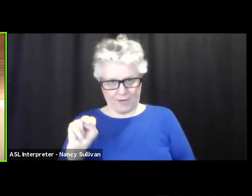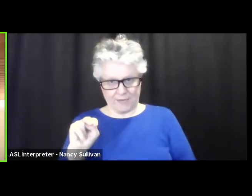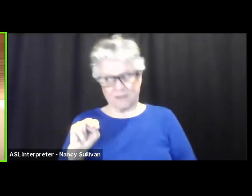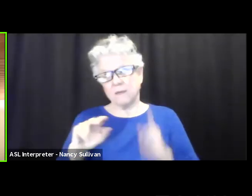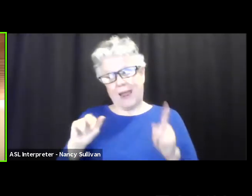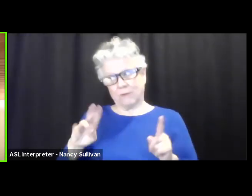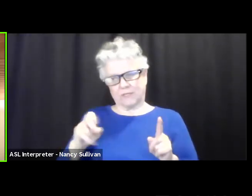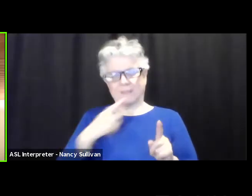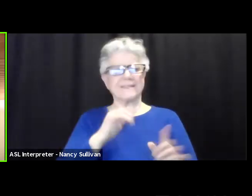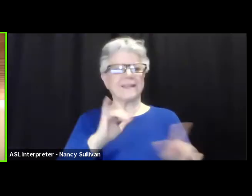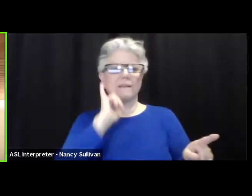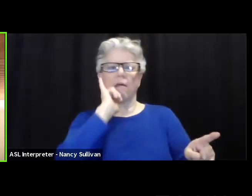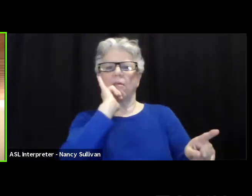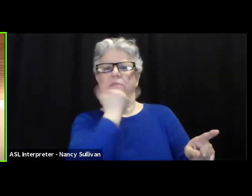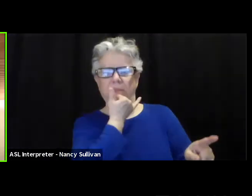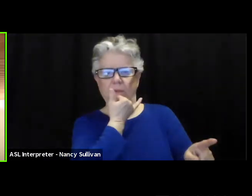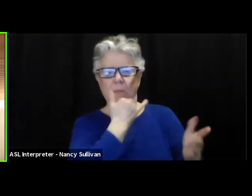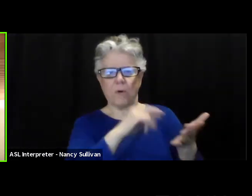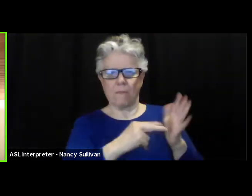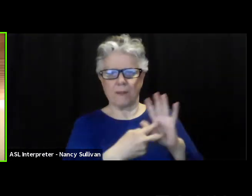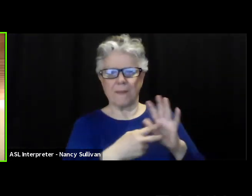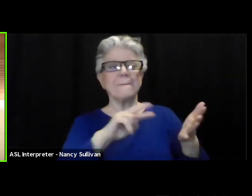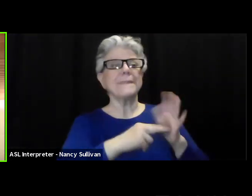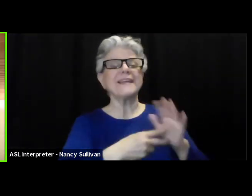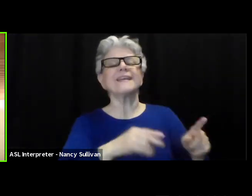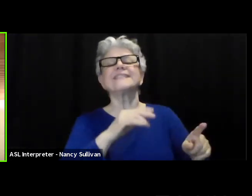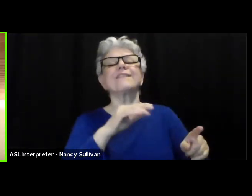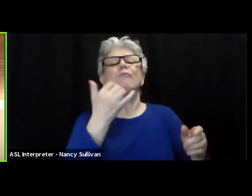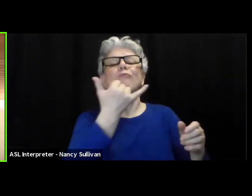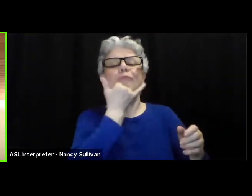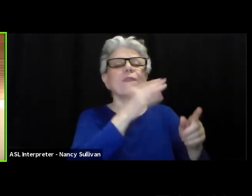accidental defect, which is caused by poor climate.